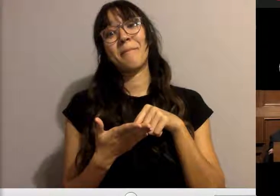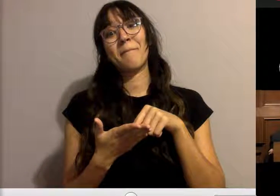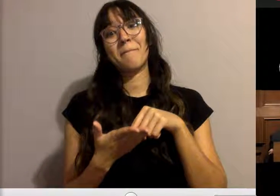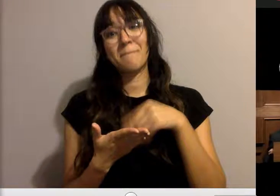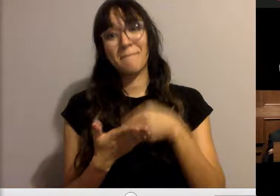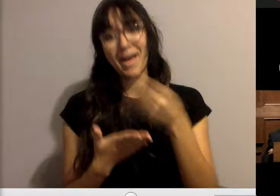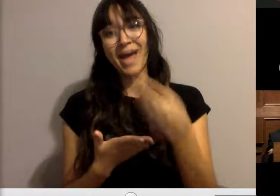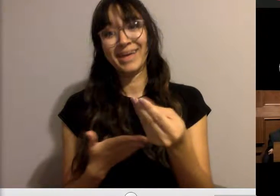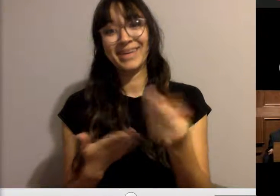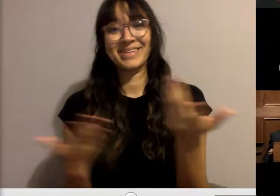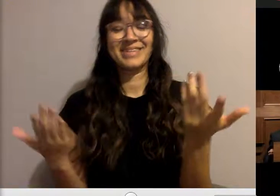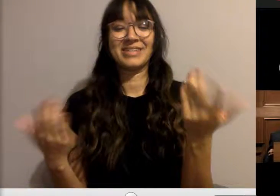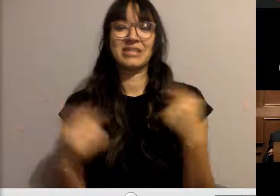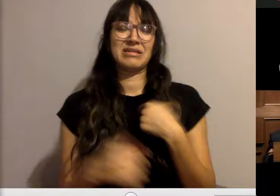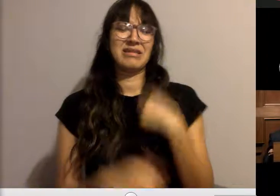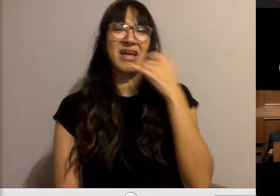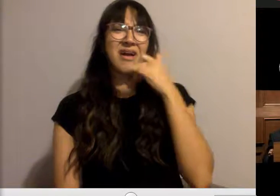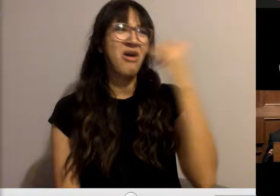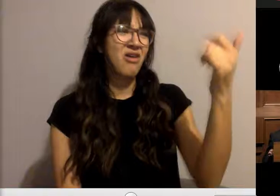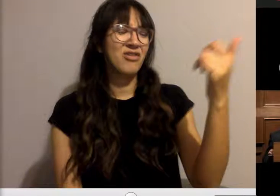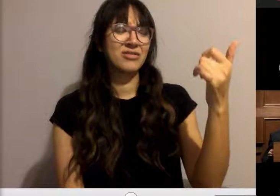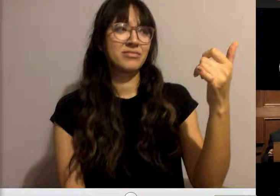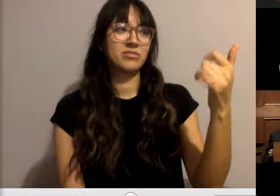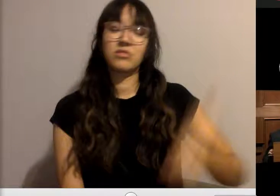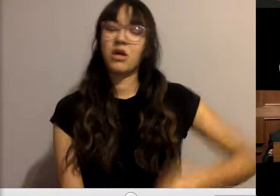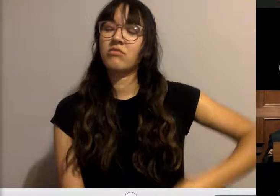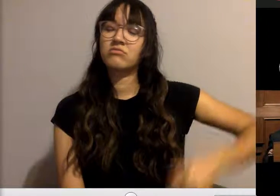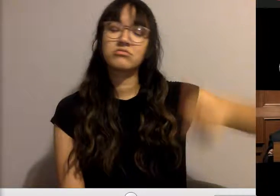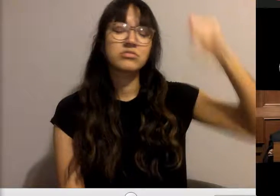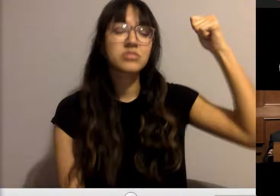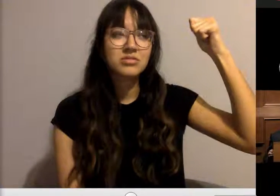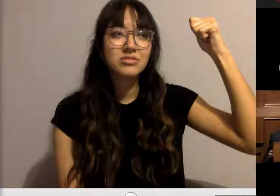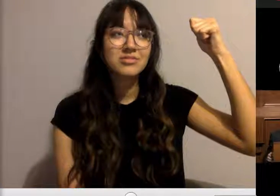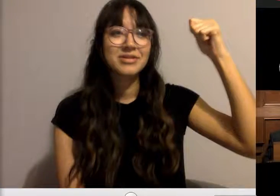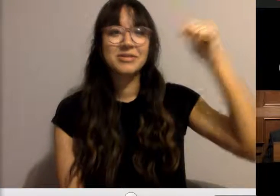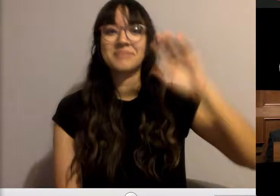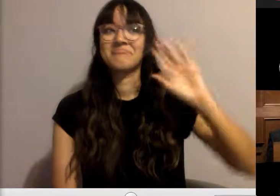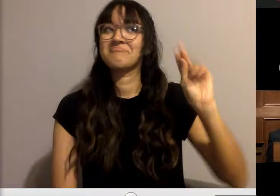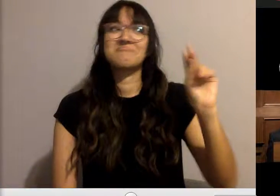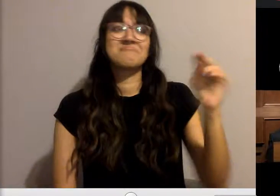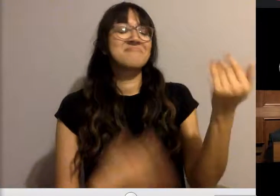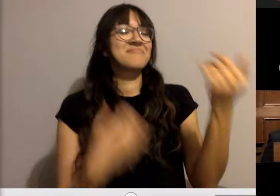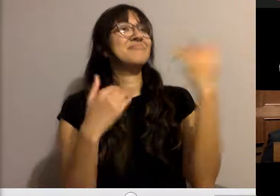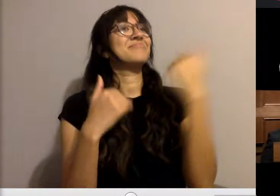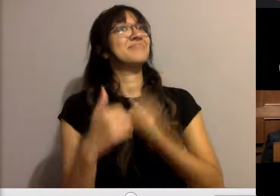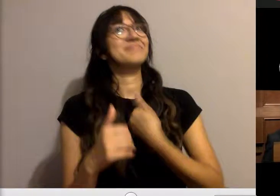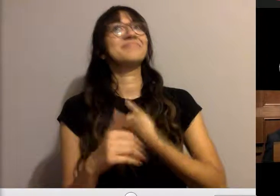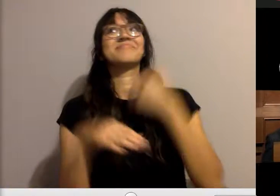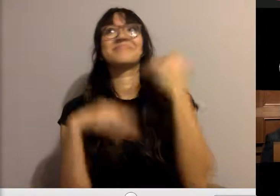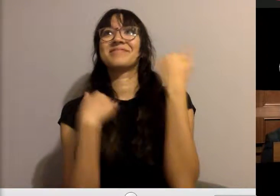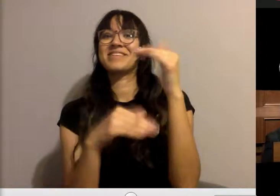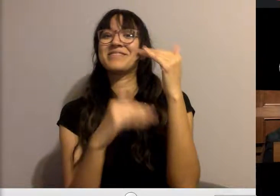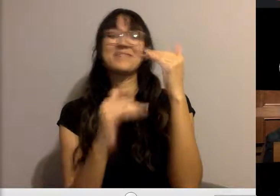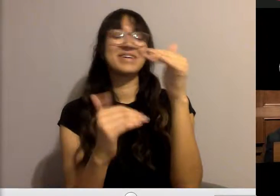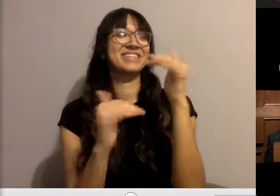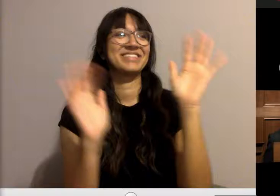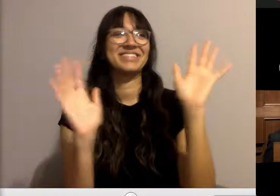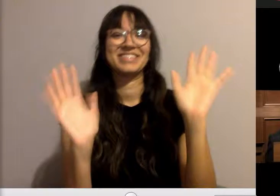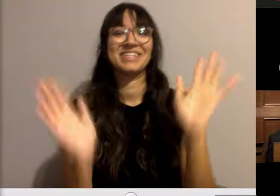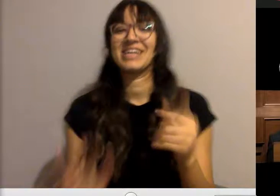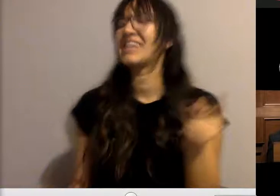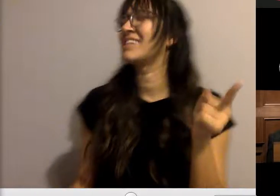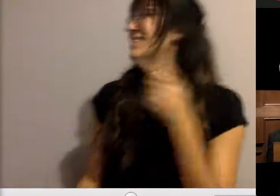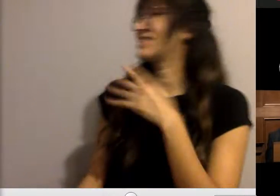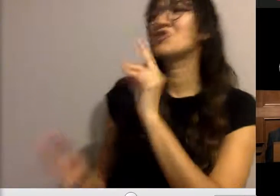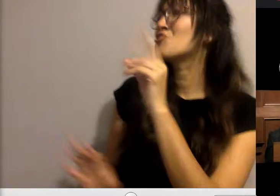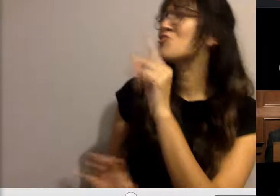And I called Rob up, and I said, I will not do that. Even I have my limits. And he said, no, I want to do something completely over